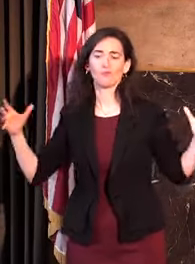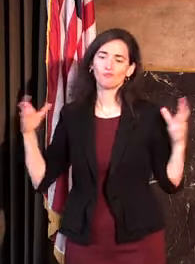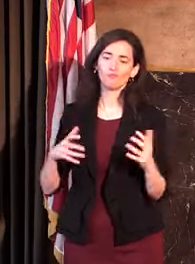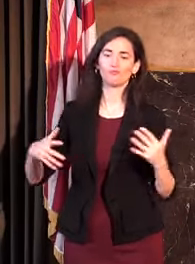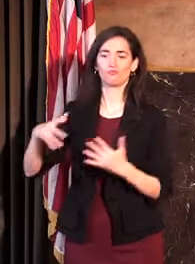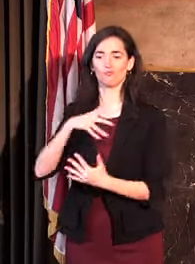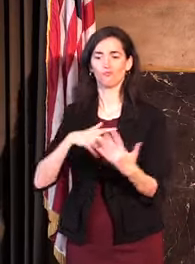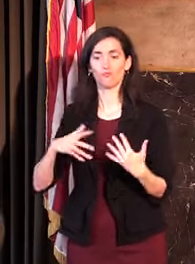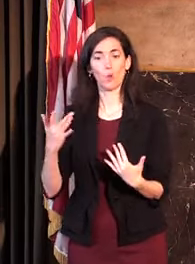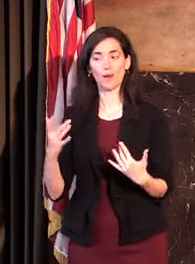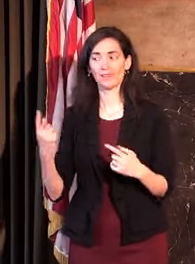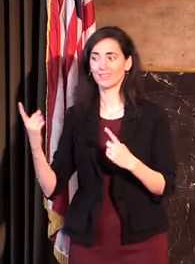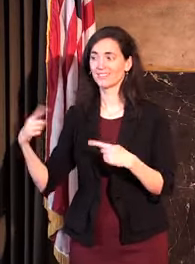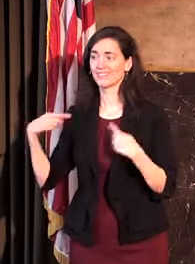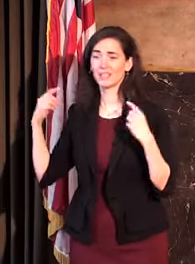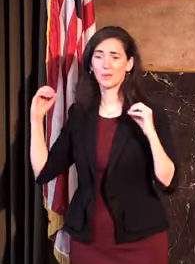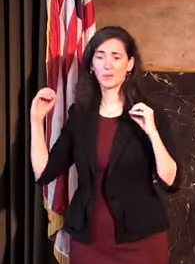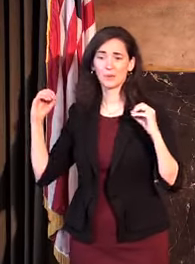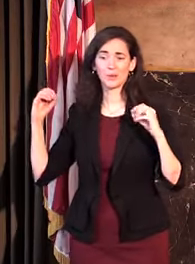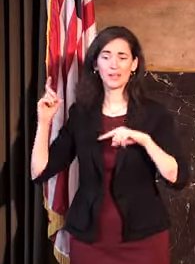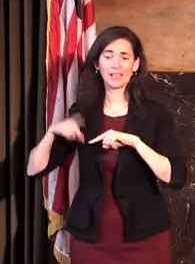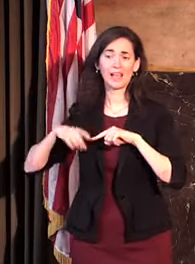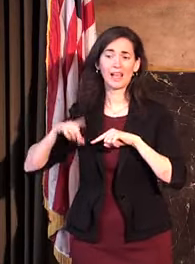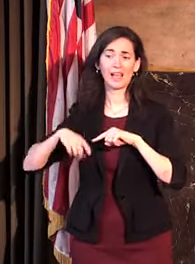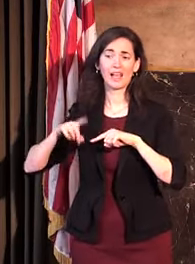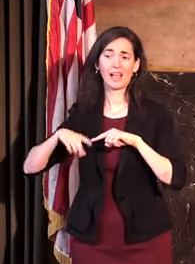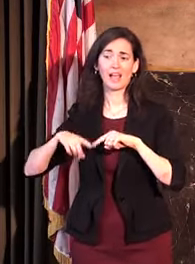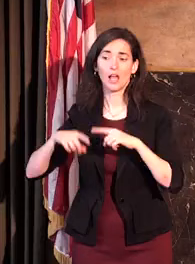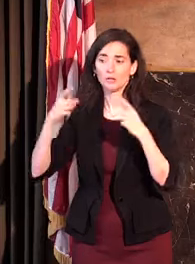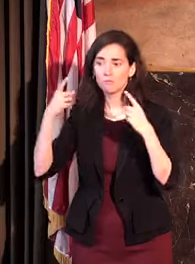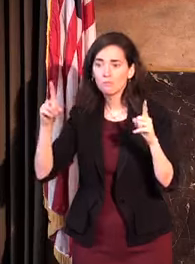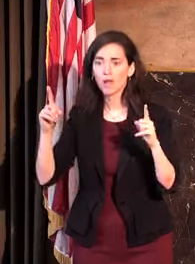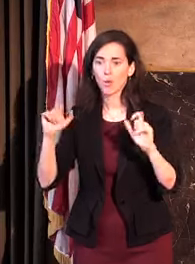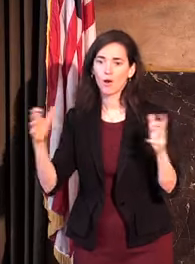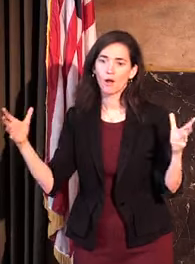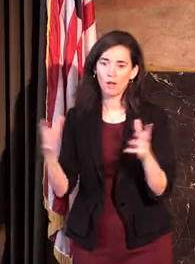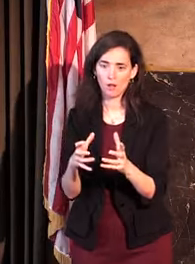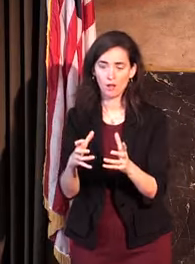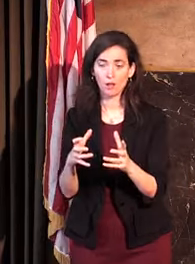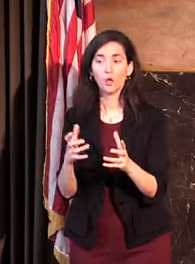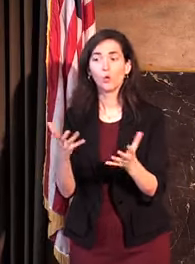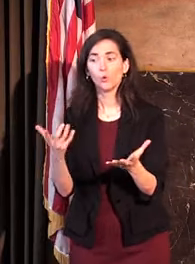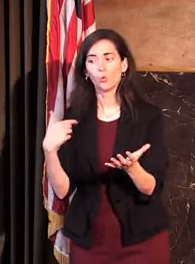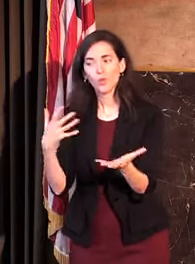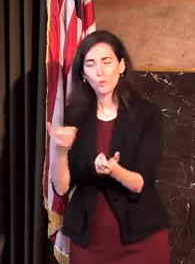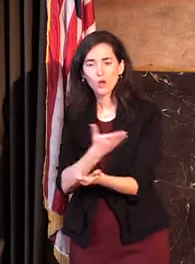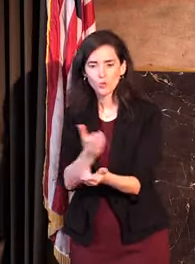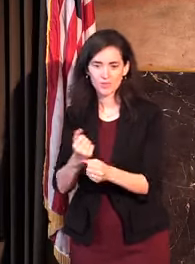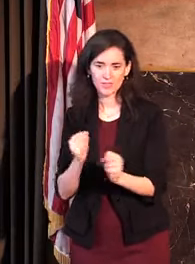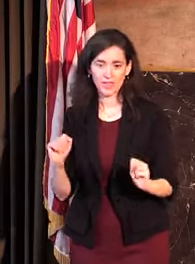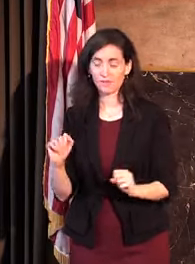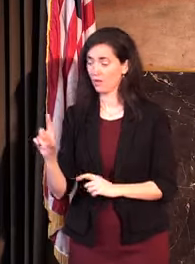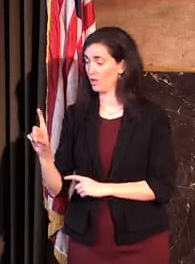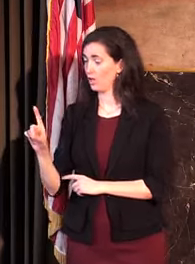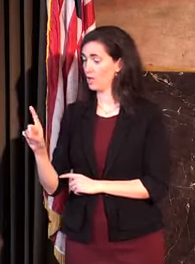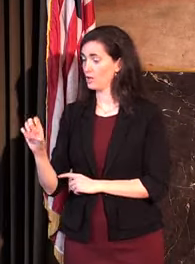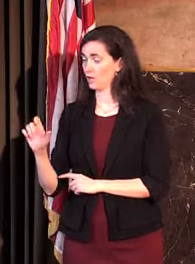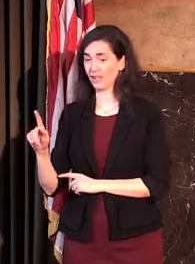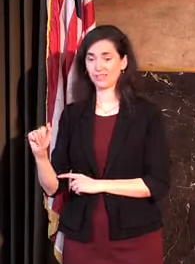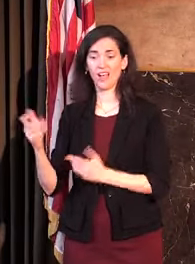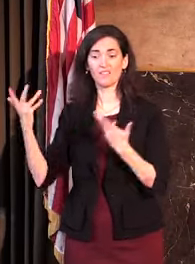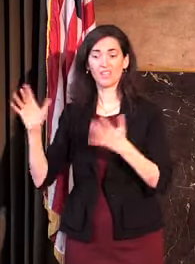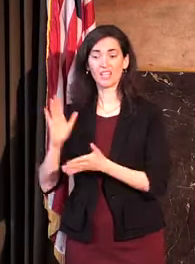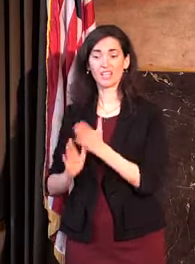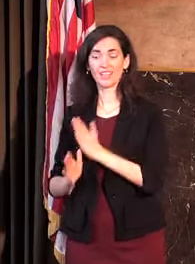because we haven't been able to do so for so long. But we want you to be safe because Delta is still here. And we don't